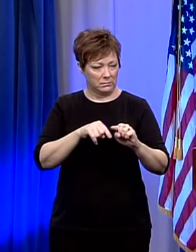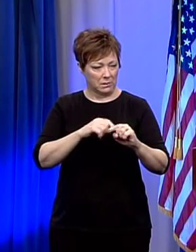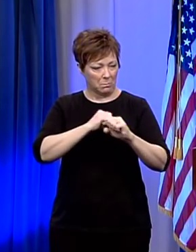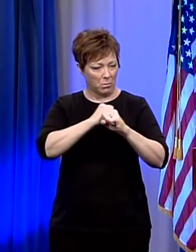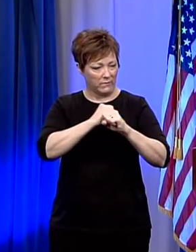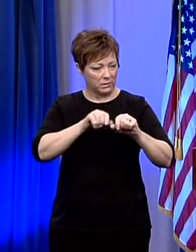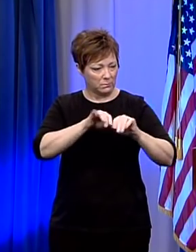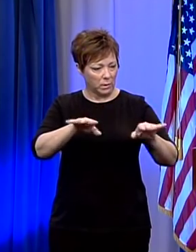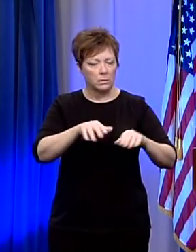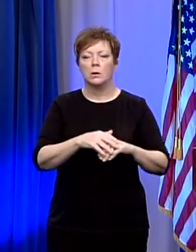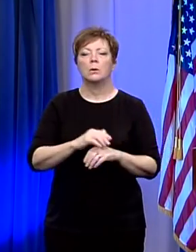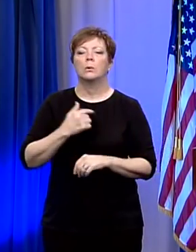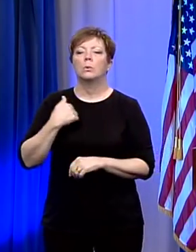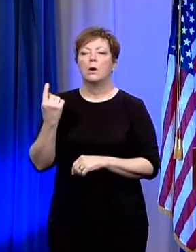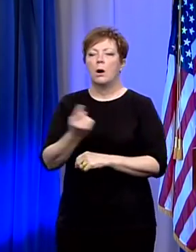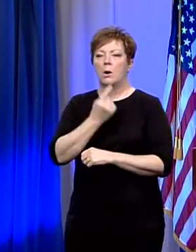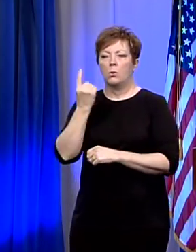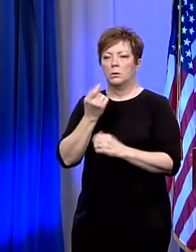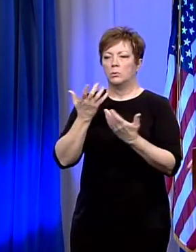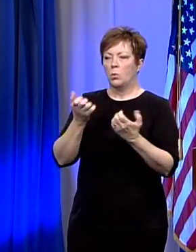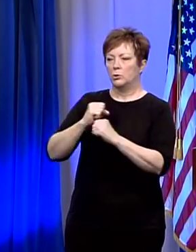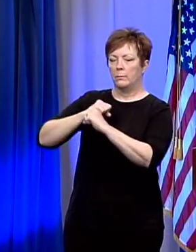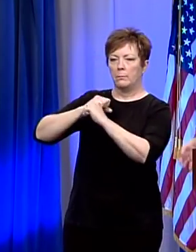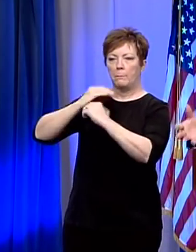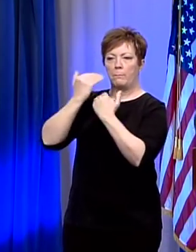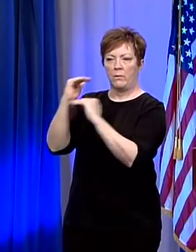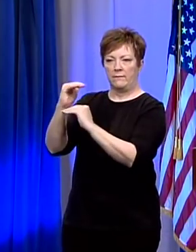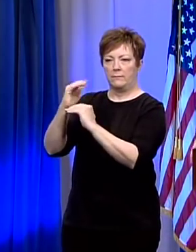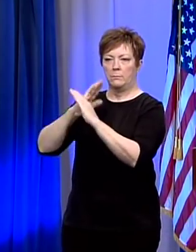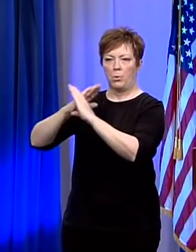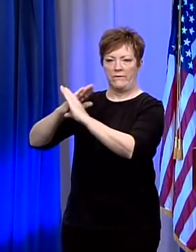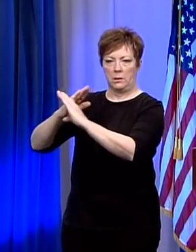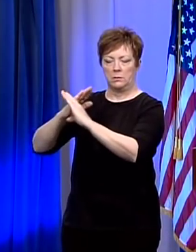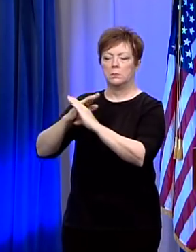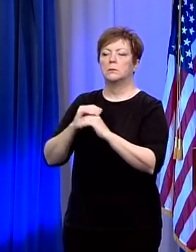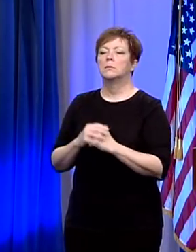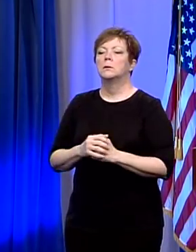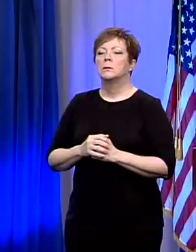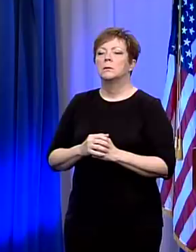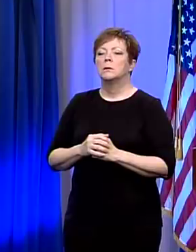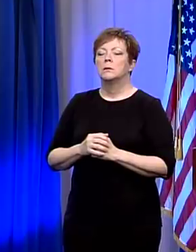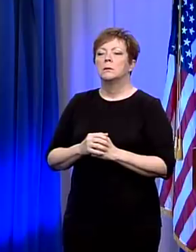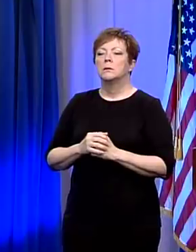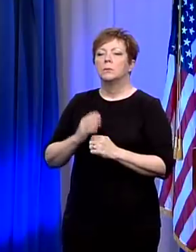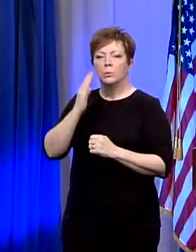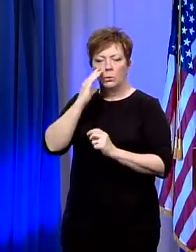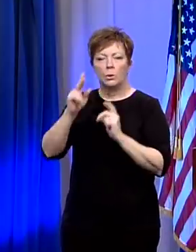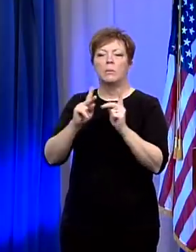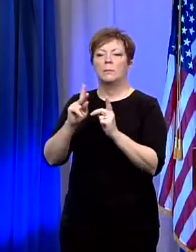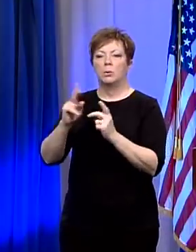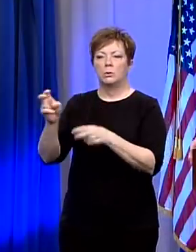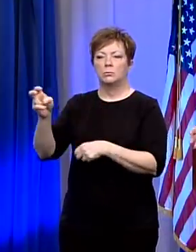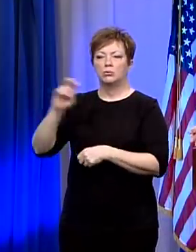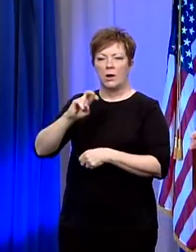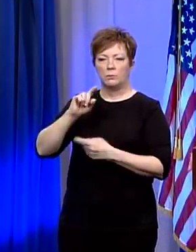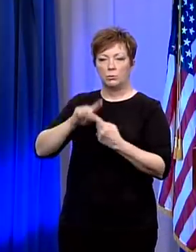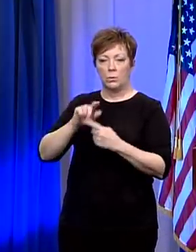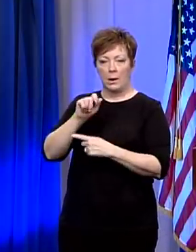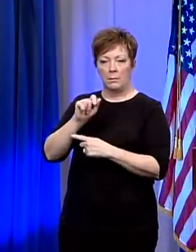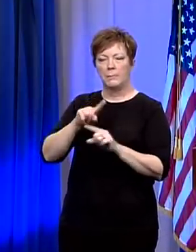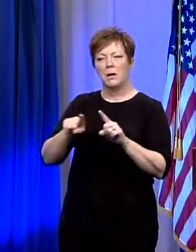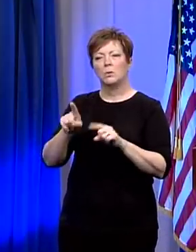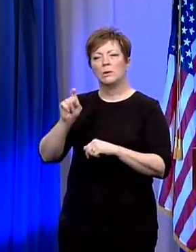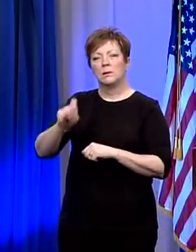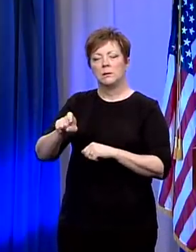one of prevention and surveillance and monitoring, as we knew about people who were traveling to Alabama. And then containment is really